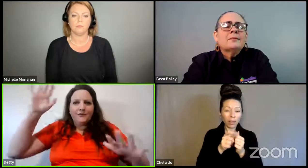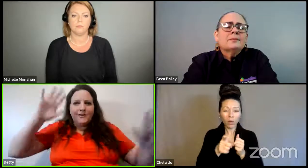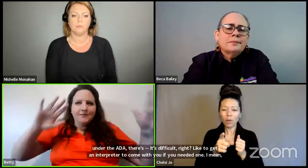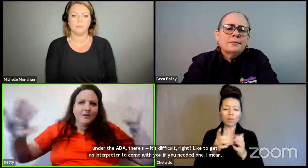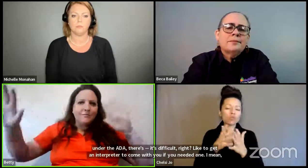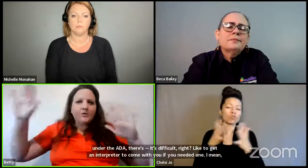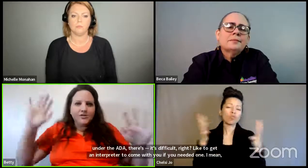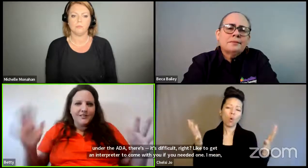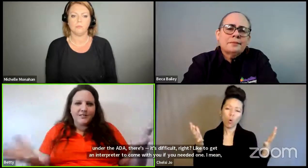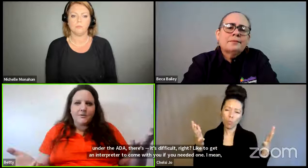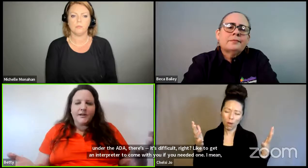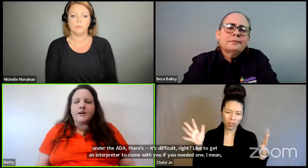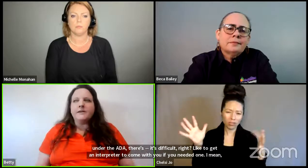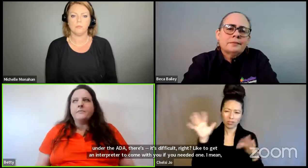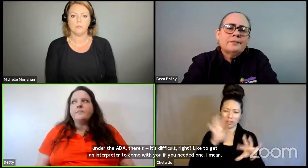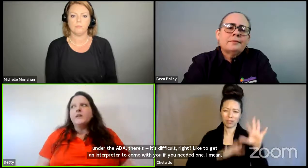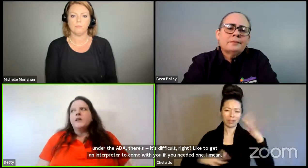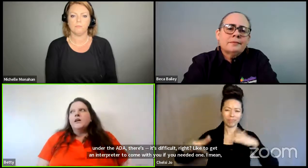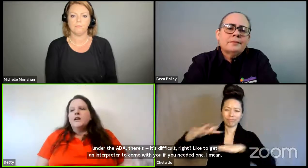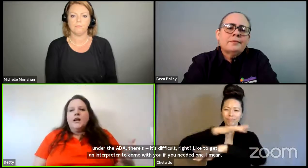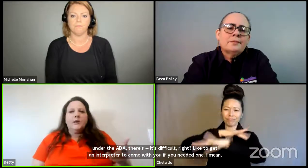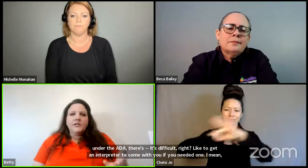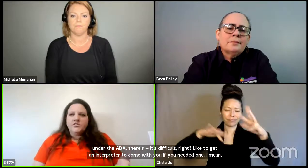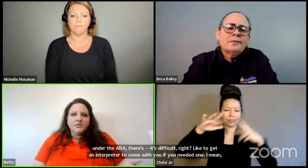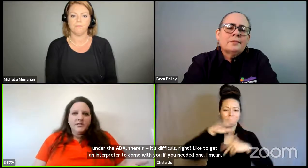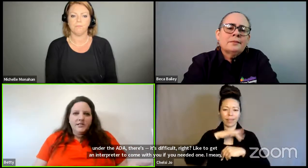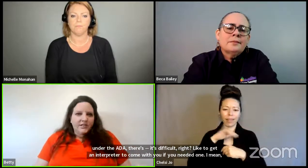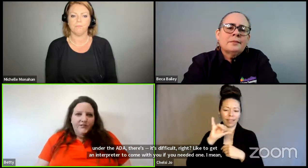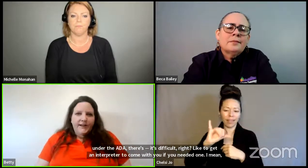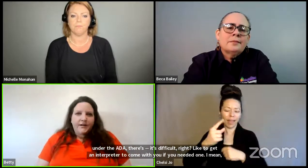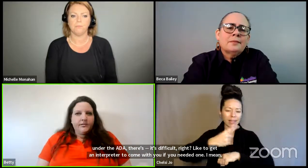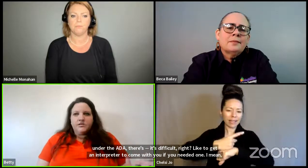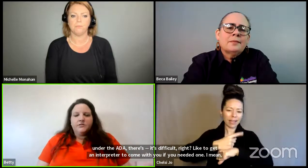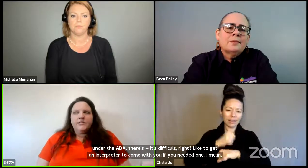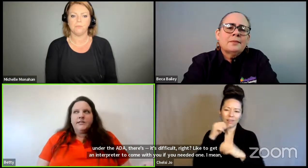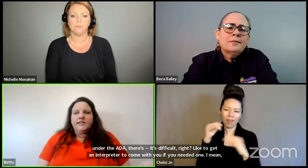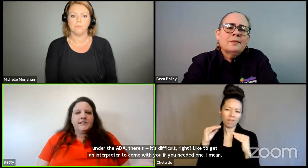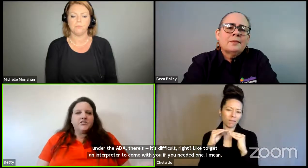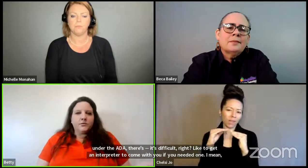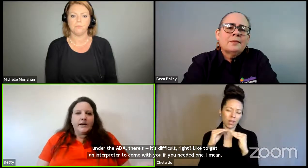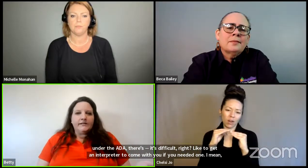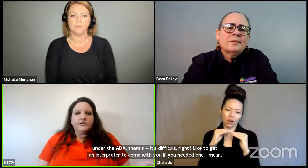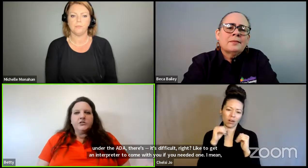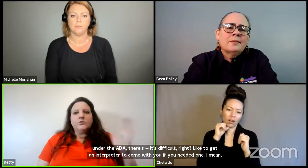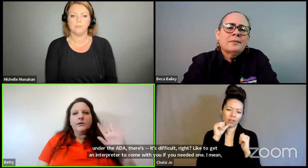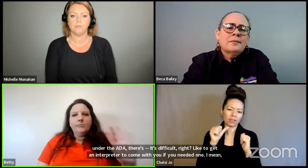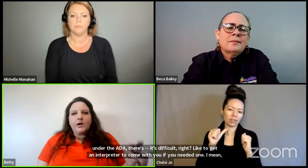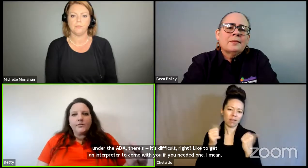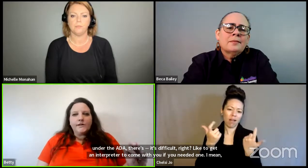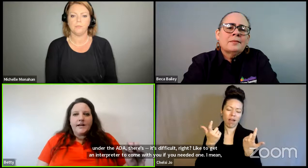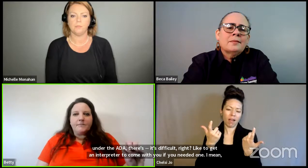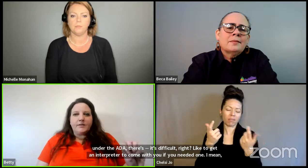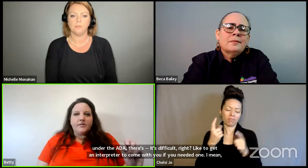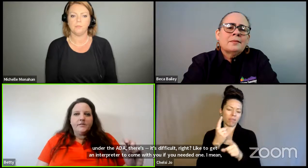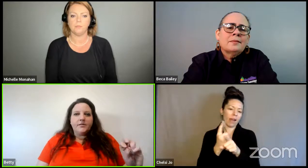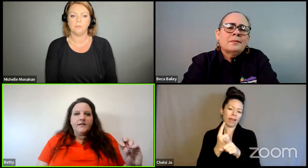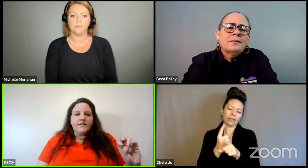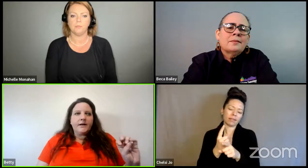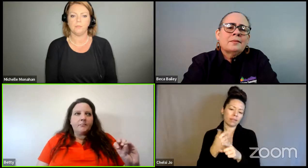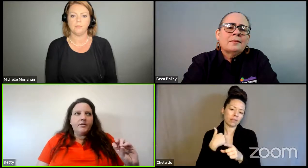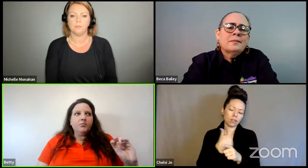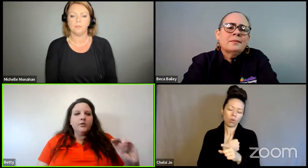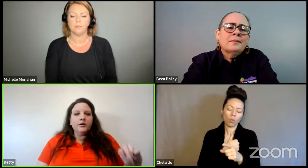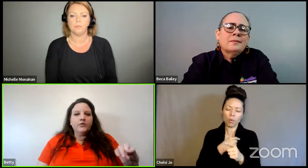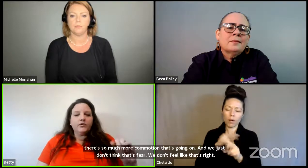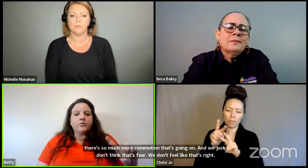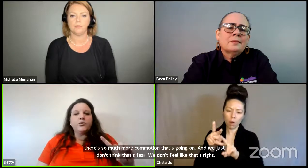more commotion that's going on. And we just don't think that's fair. We just don't feel like that's right. So we're monitoring that bill. If